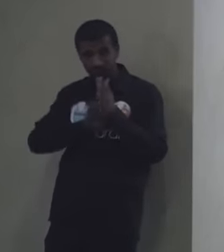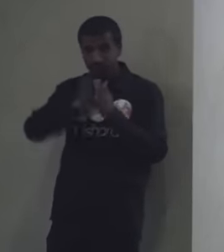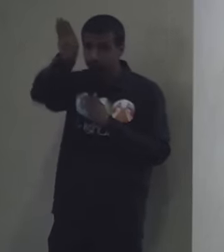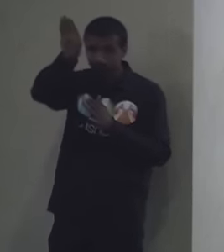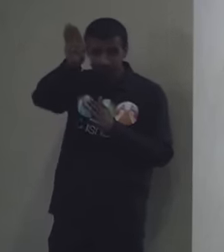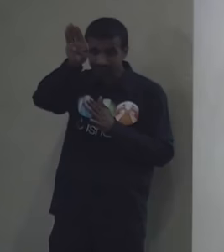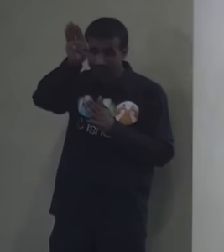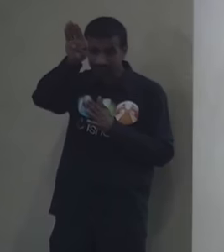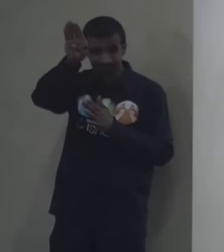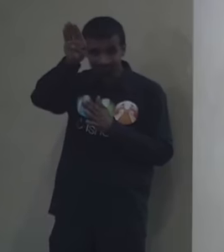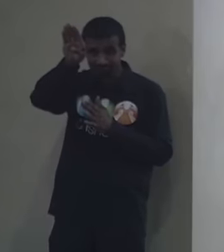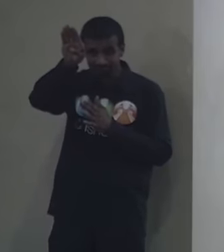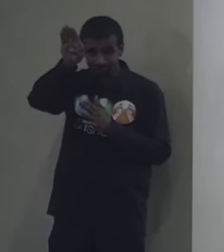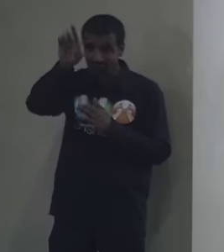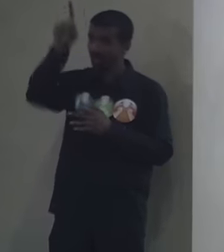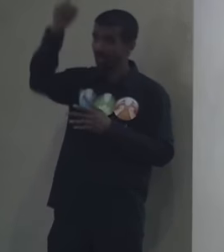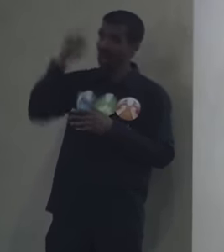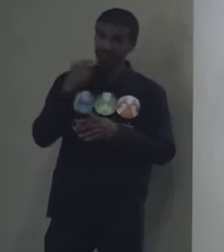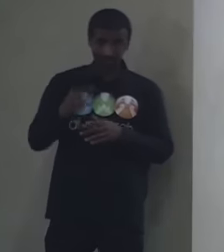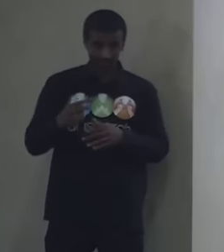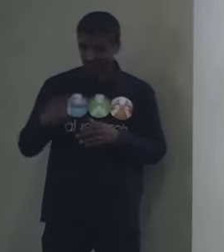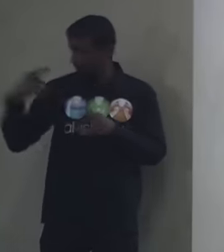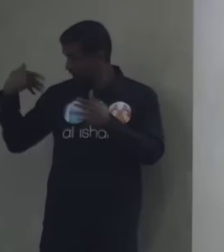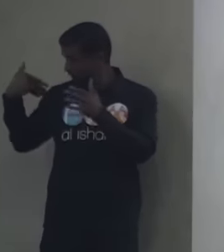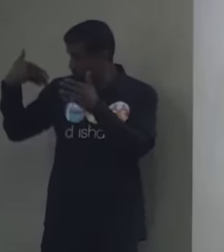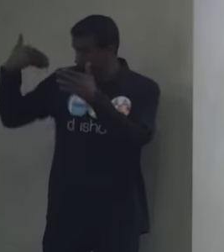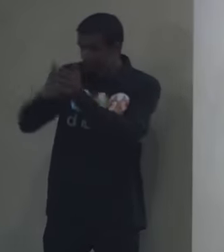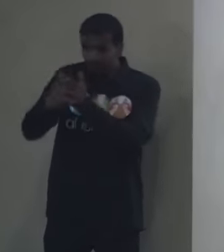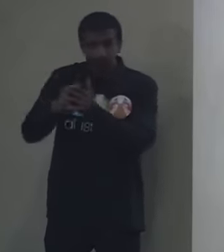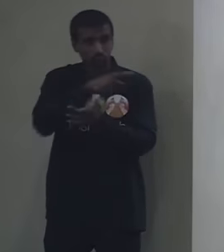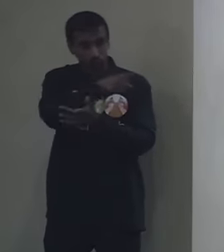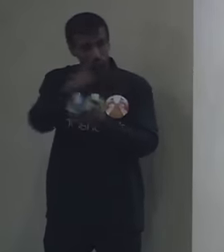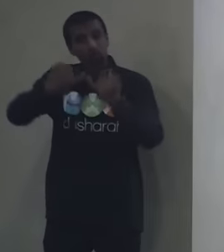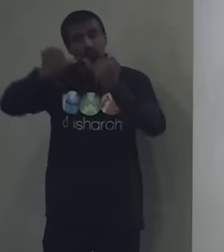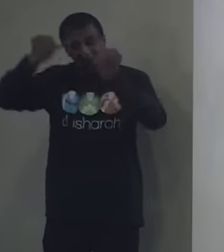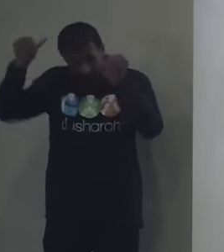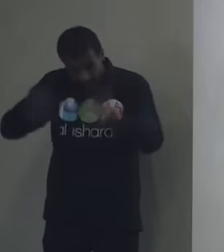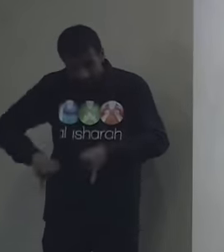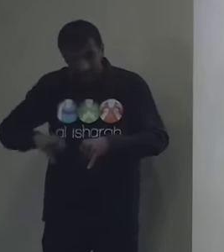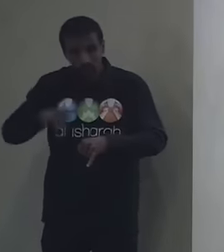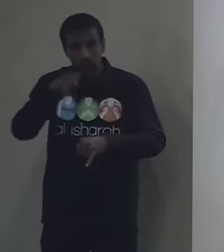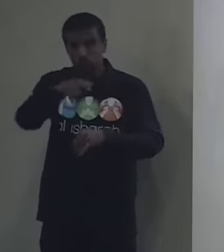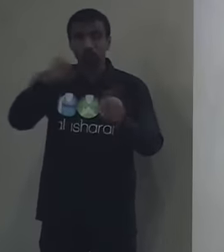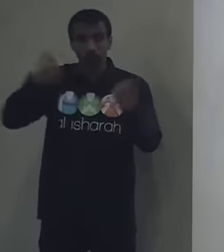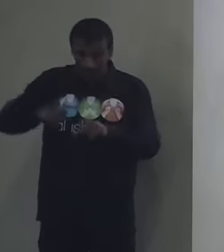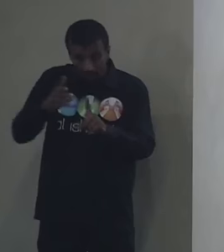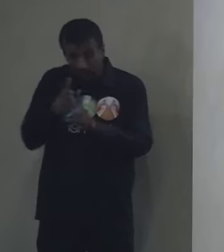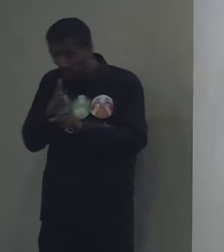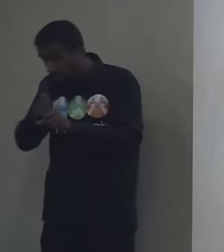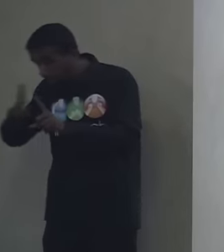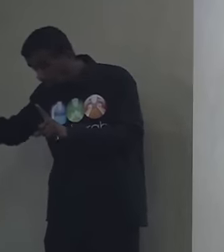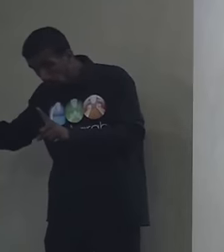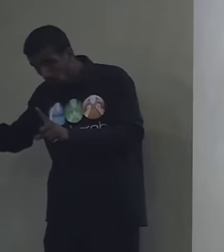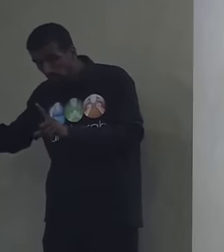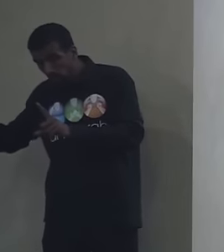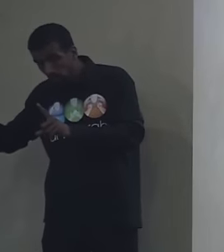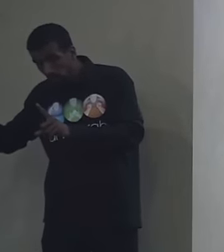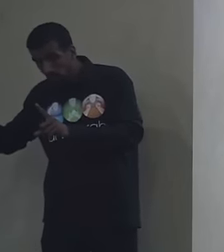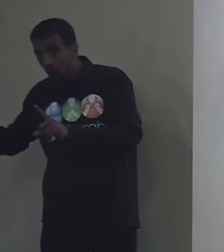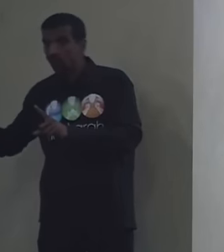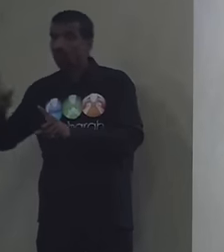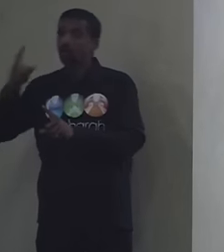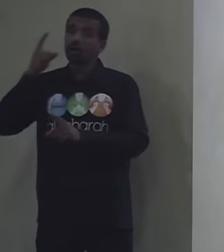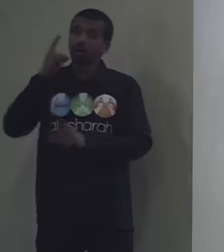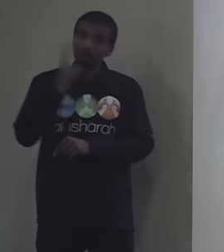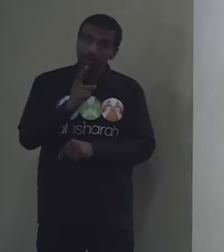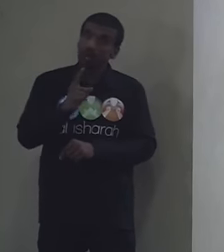comment, you have failed so far. You have been so messed up so far. If Allah says that, then there's hope that I can fix myself,